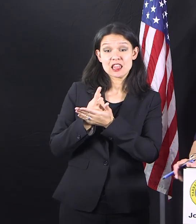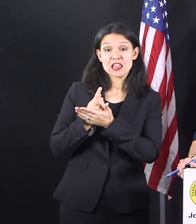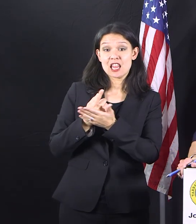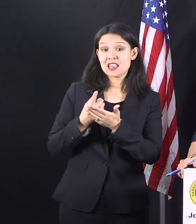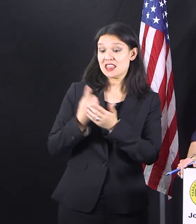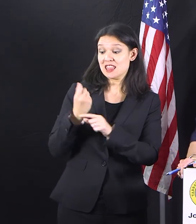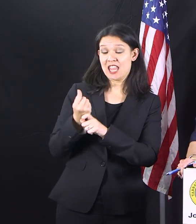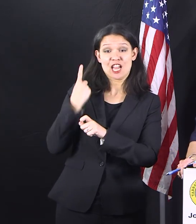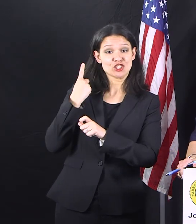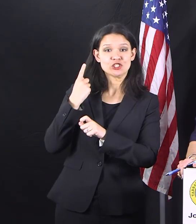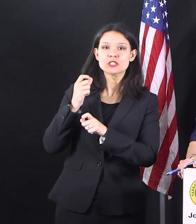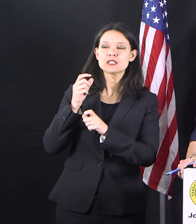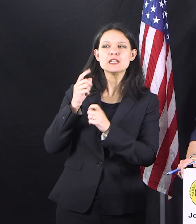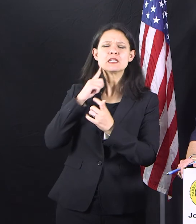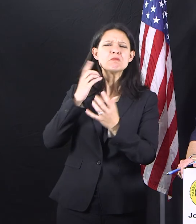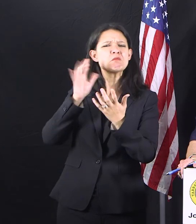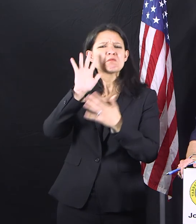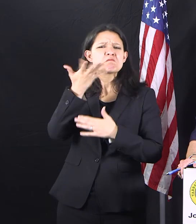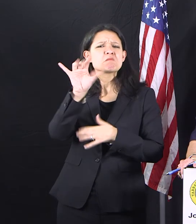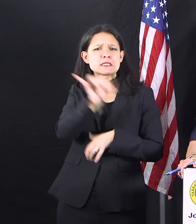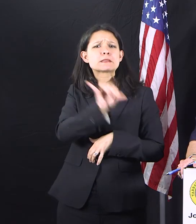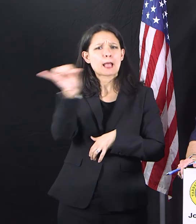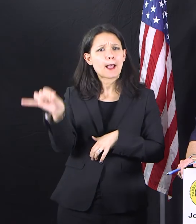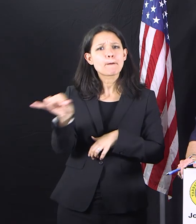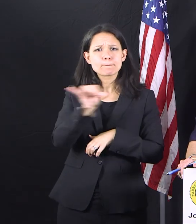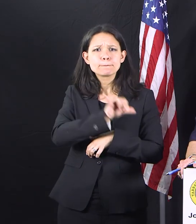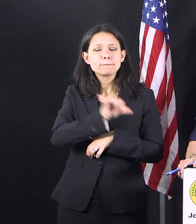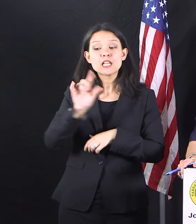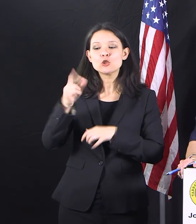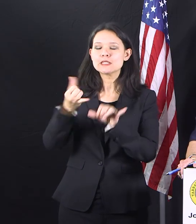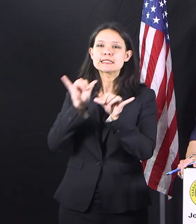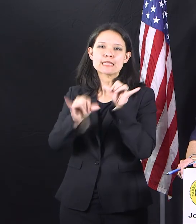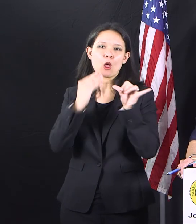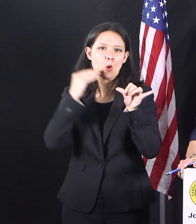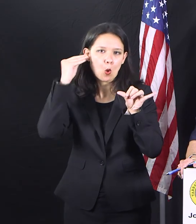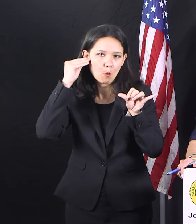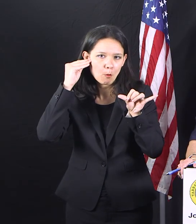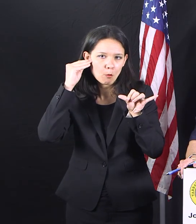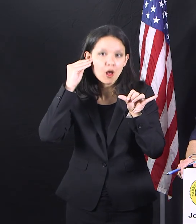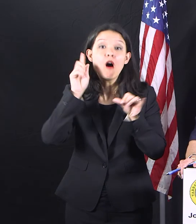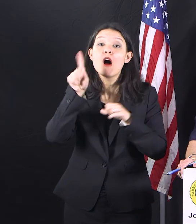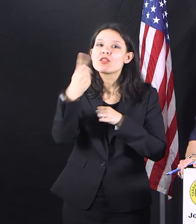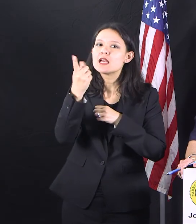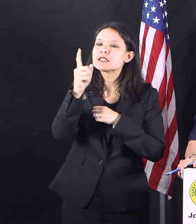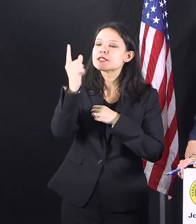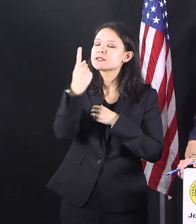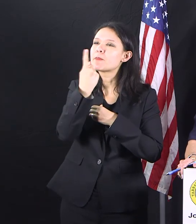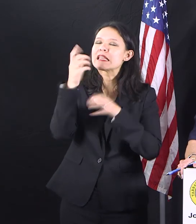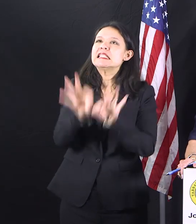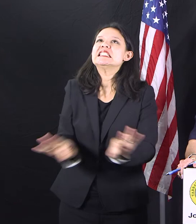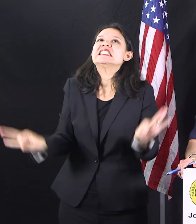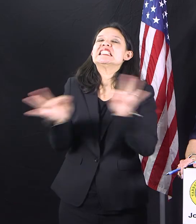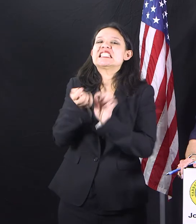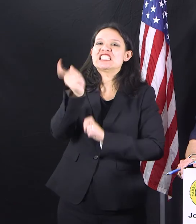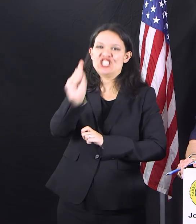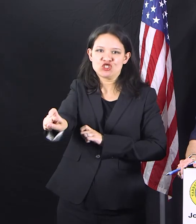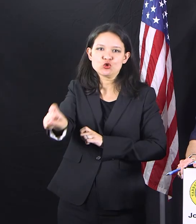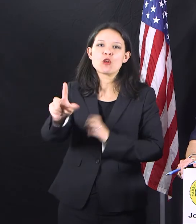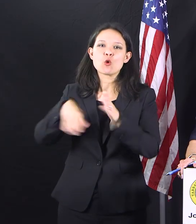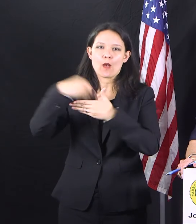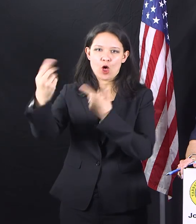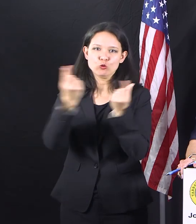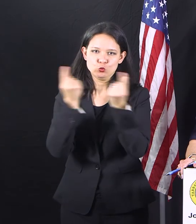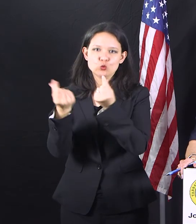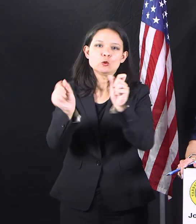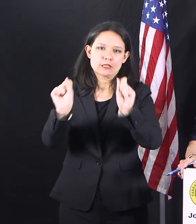really need to stay home unless you're exercising or out for essential services. I'm going to turn it over now to Chief